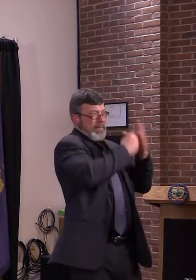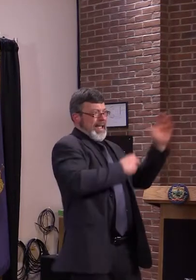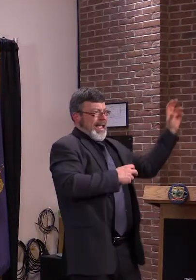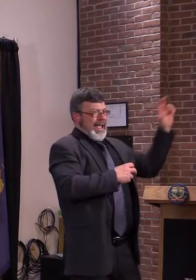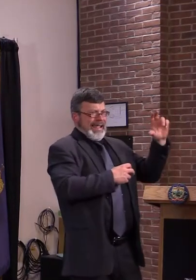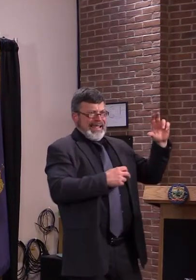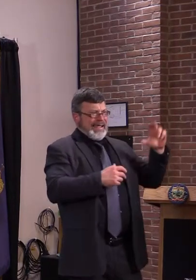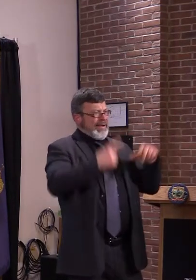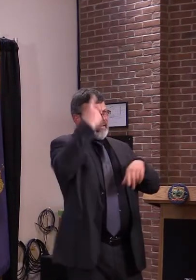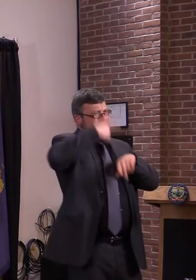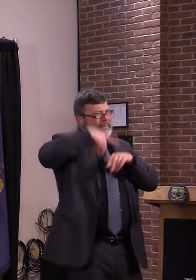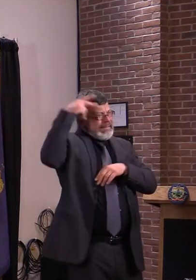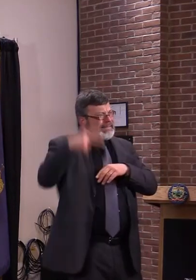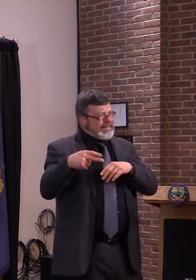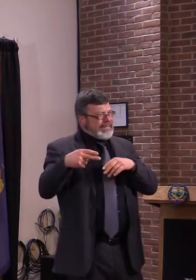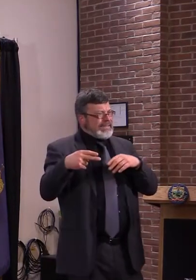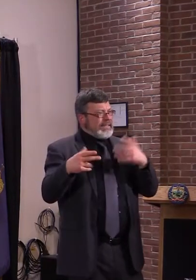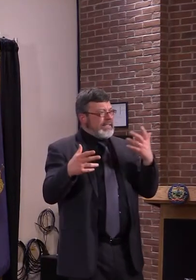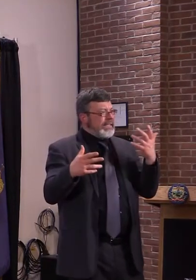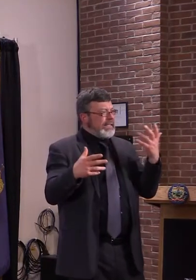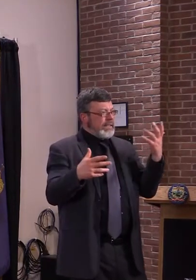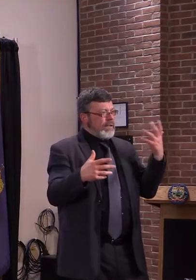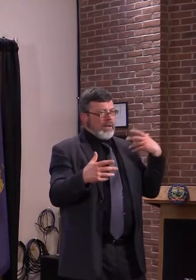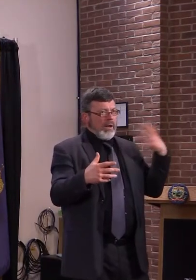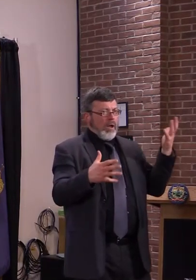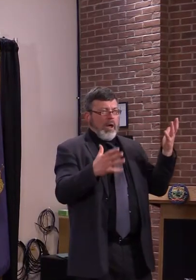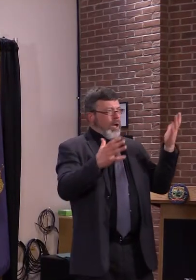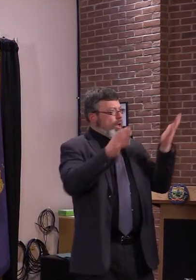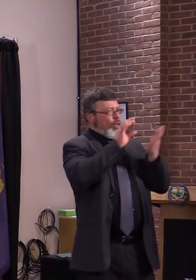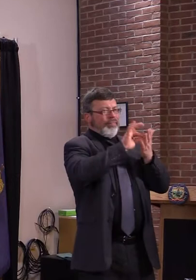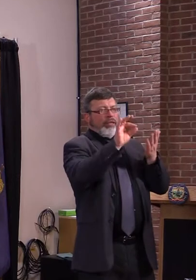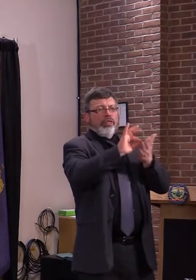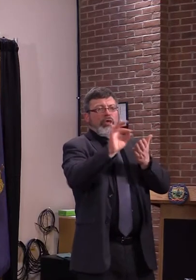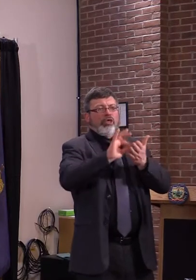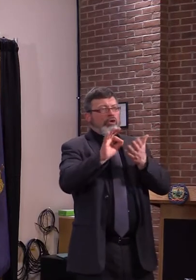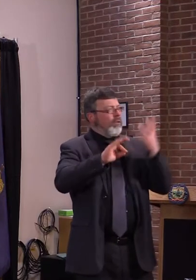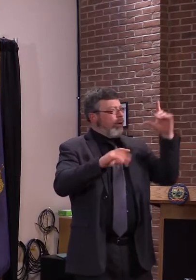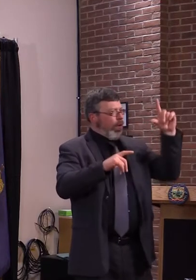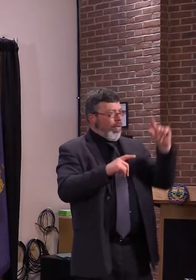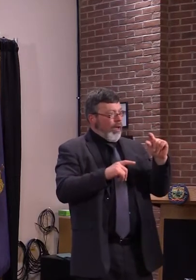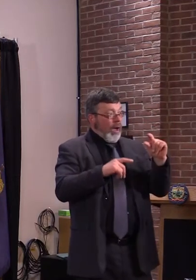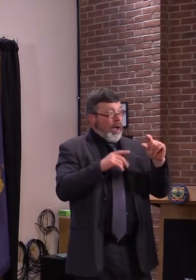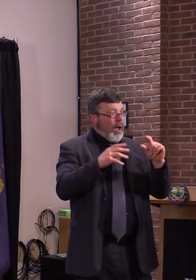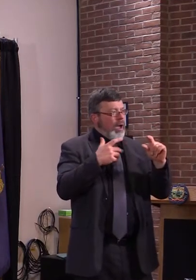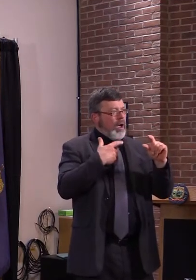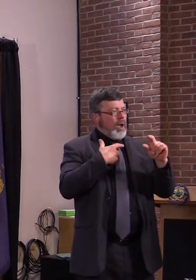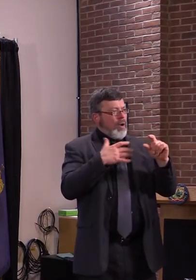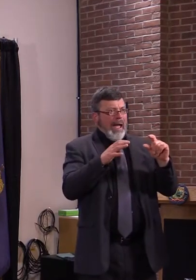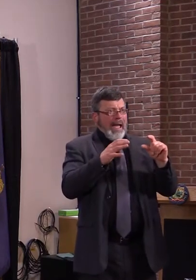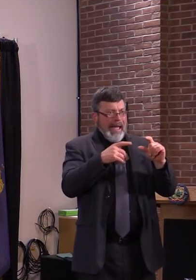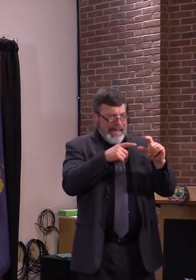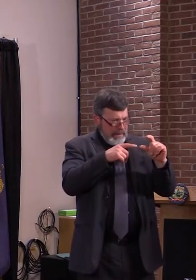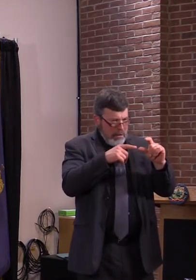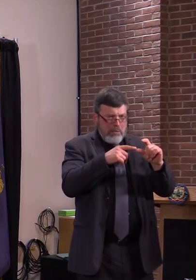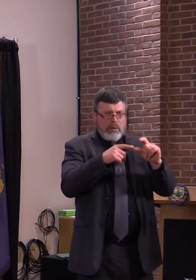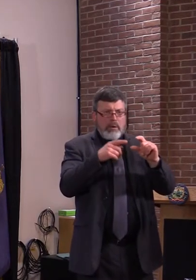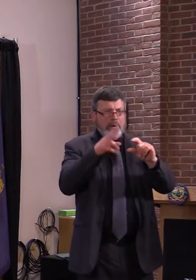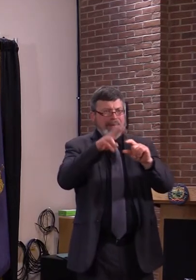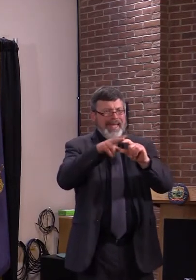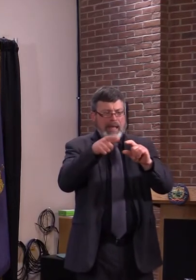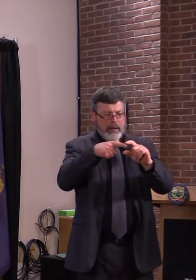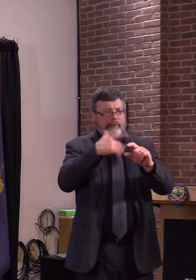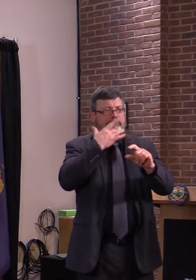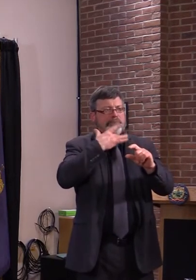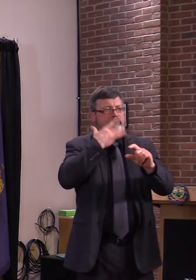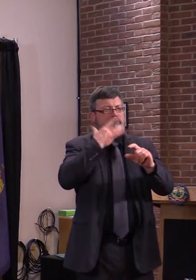instance, we just won't have the money left when we go to the final budget. So where are we going to take it out of? I mean, it's